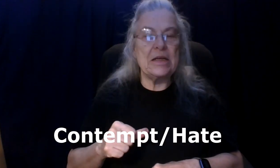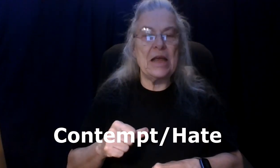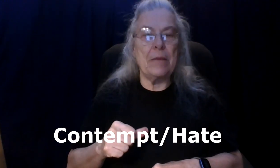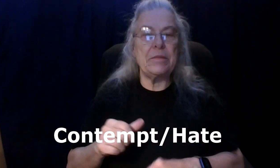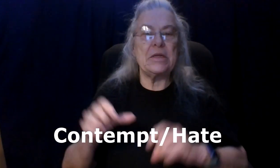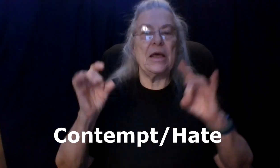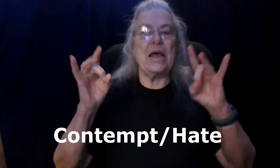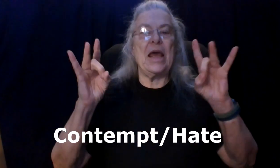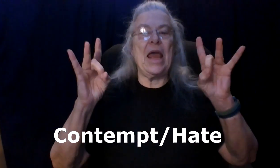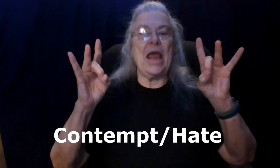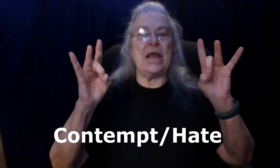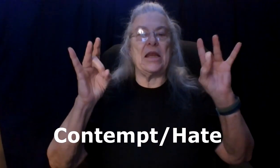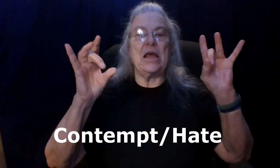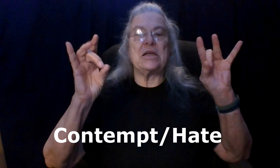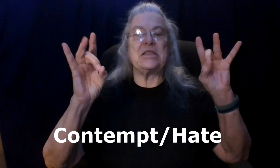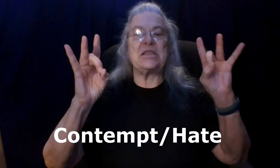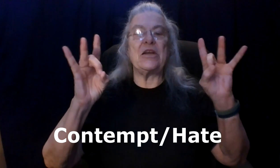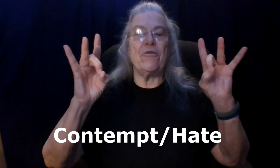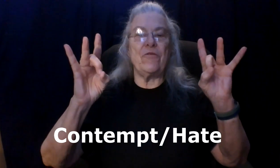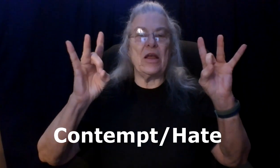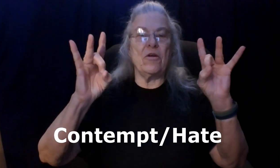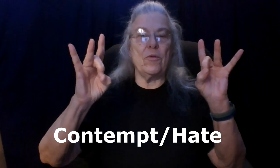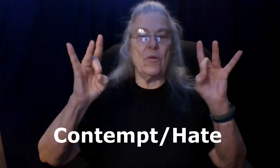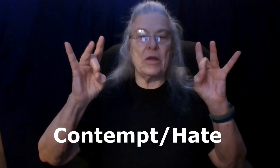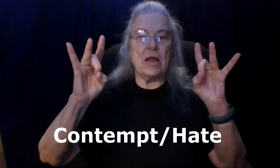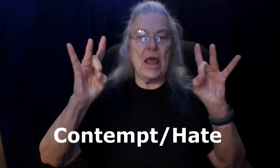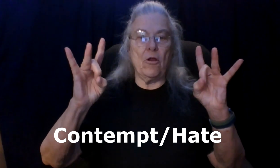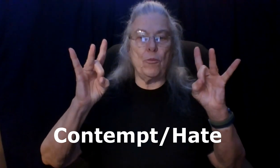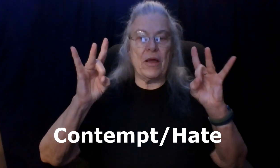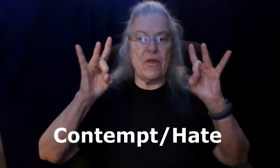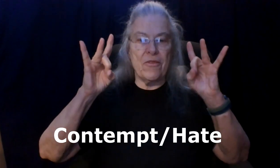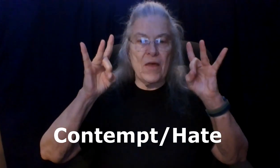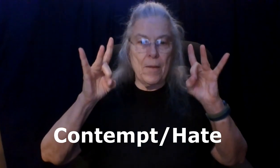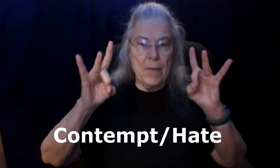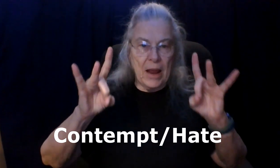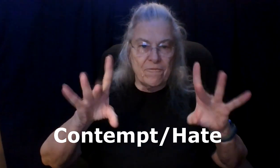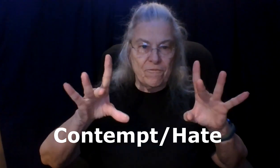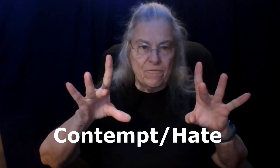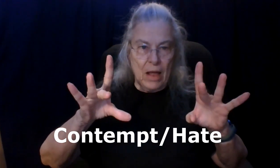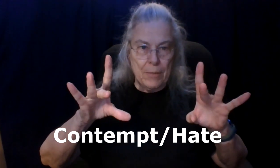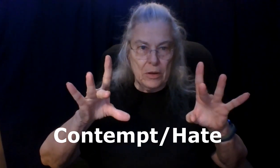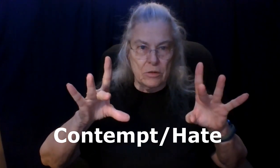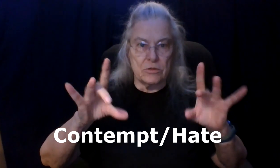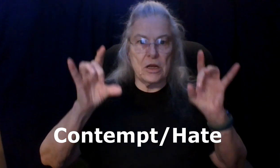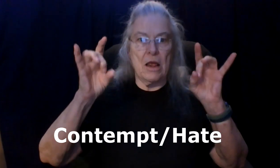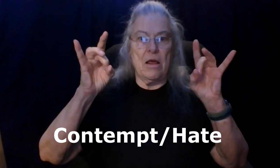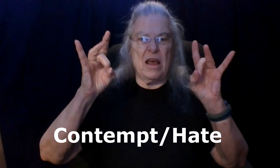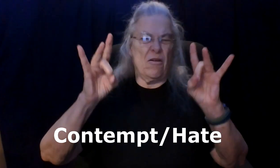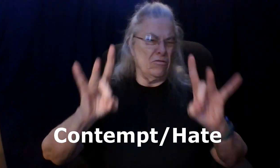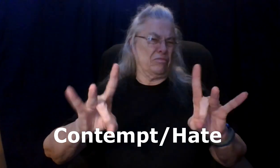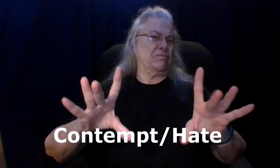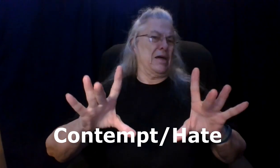Contempt, hate. Center finger held by the thumb and flop it loose. Oh, I hate